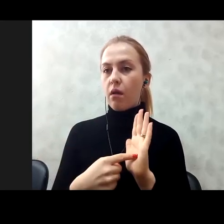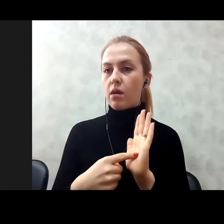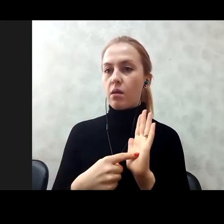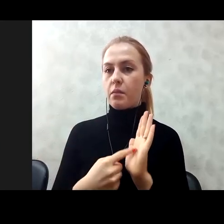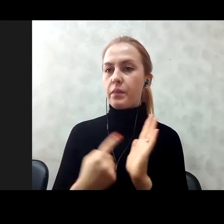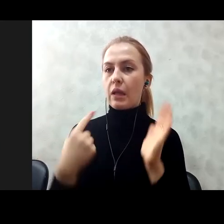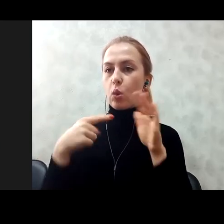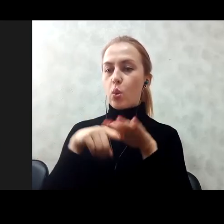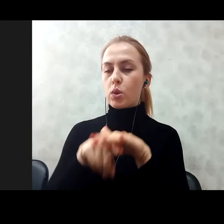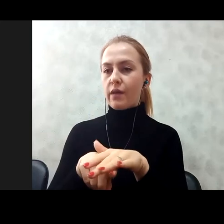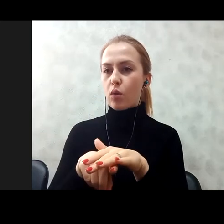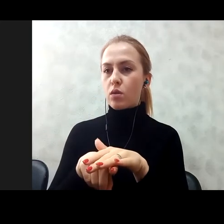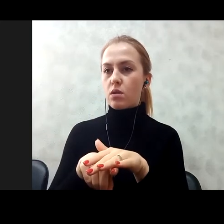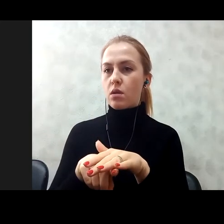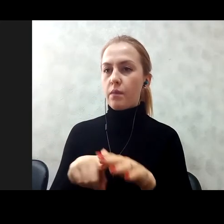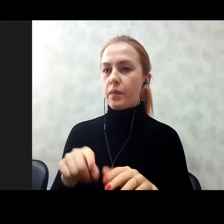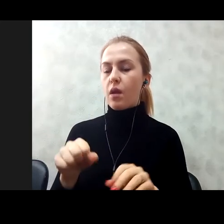attention to